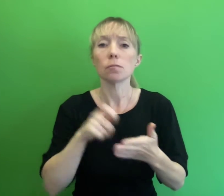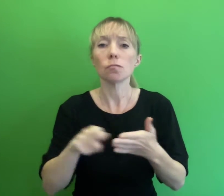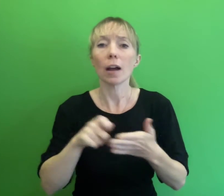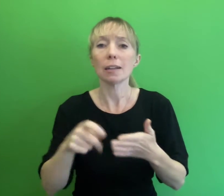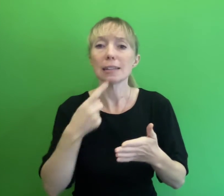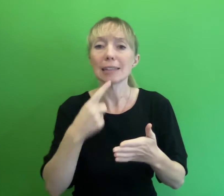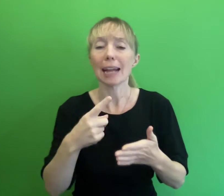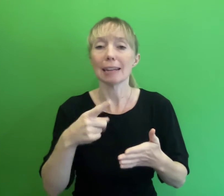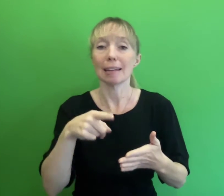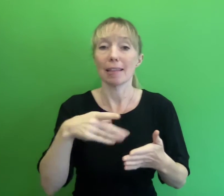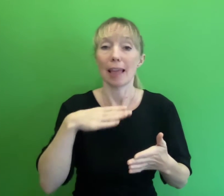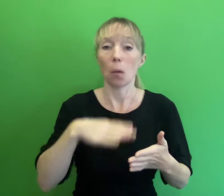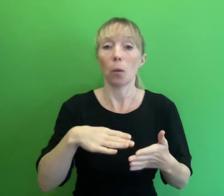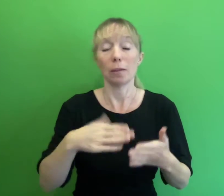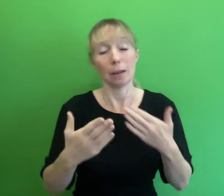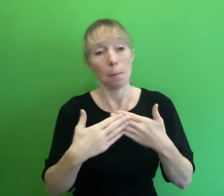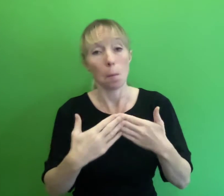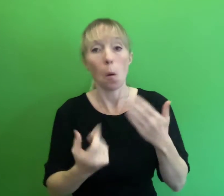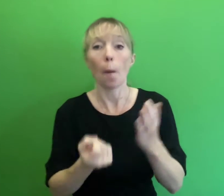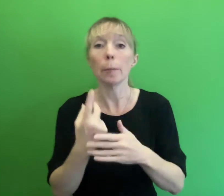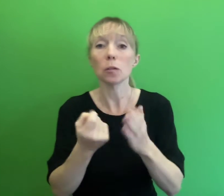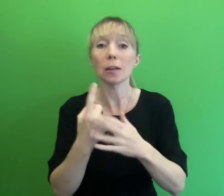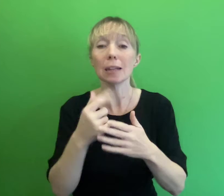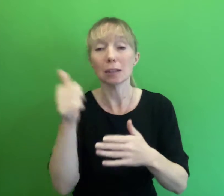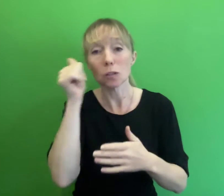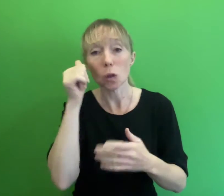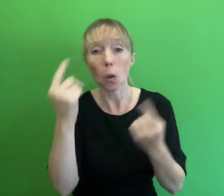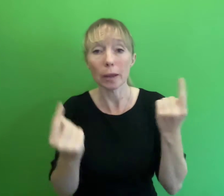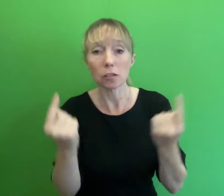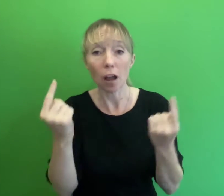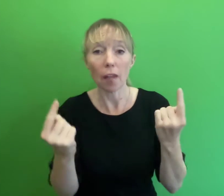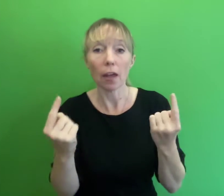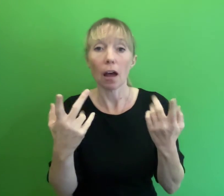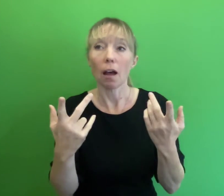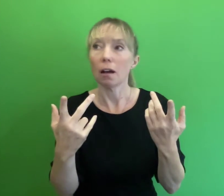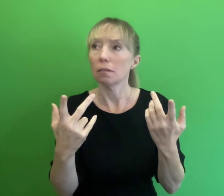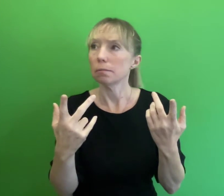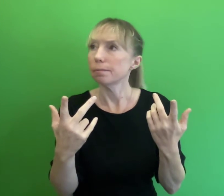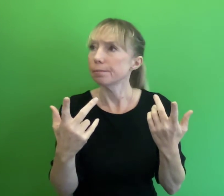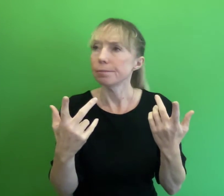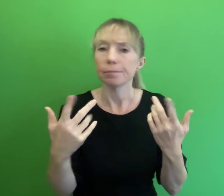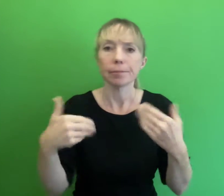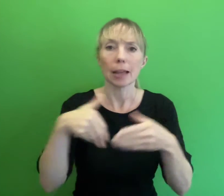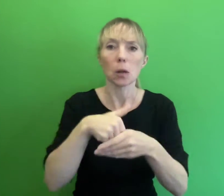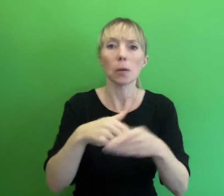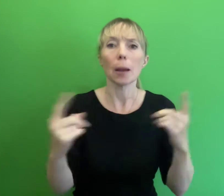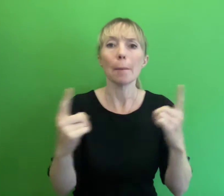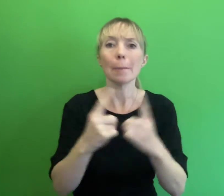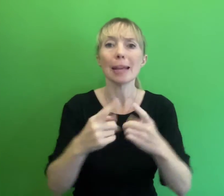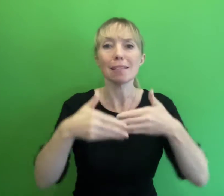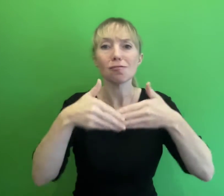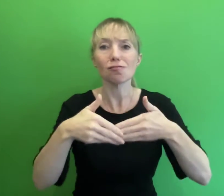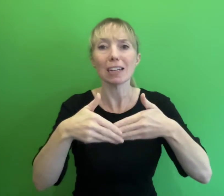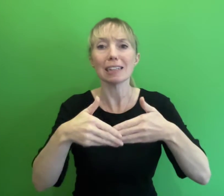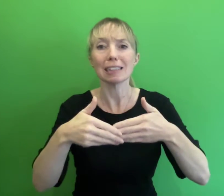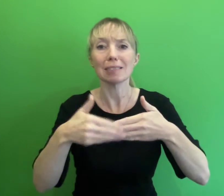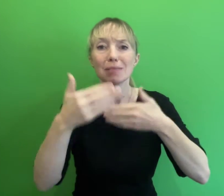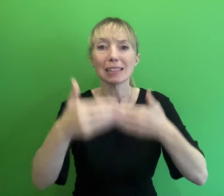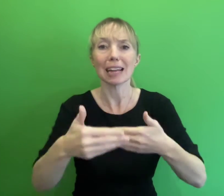more opportunities to get to know one another, including a meet and greet session, chances to learn from one another's creative